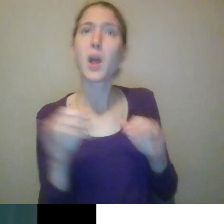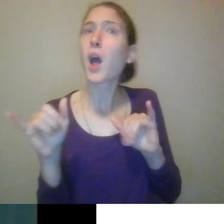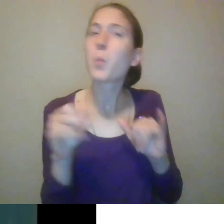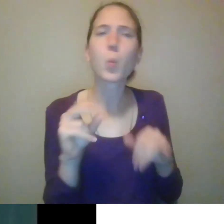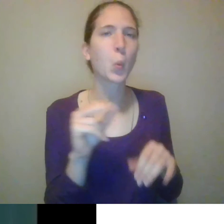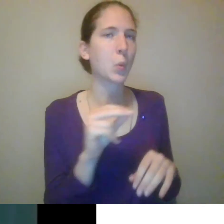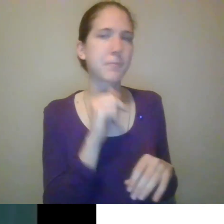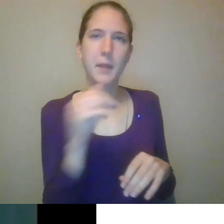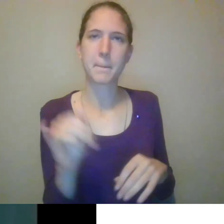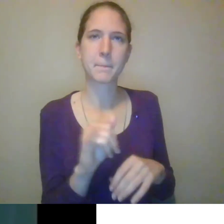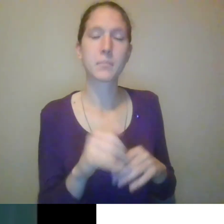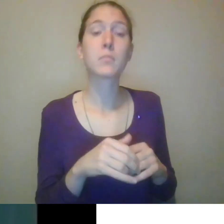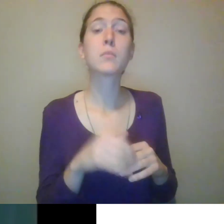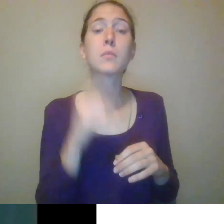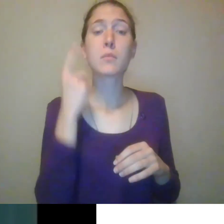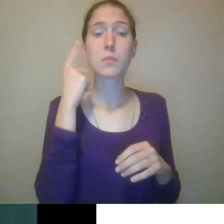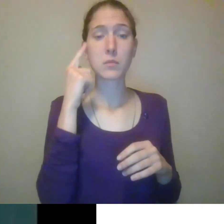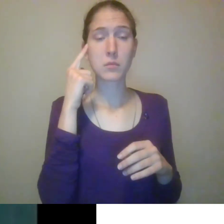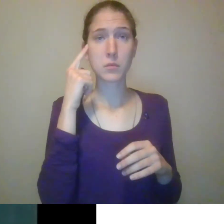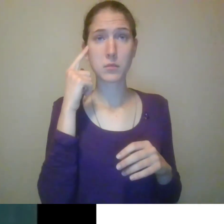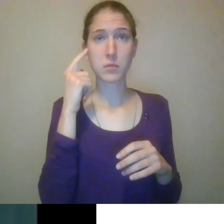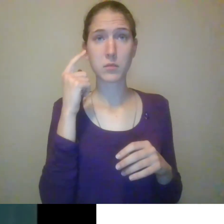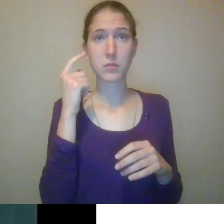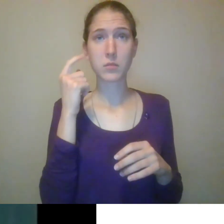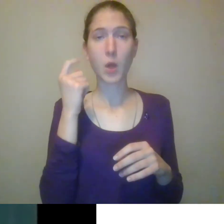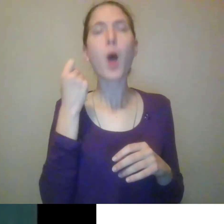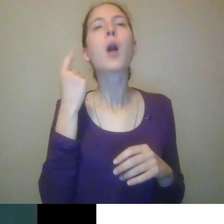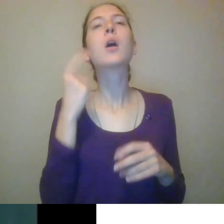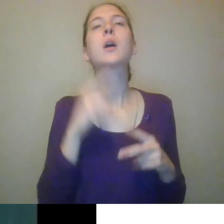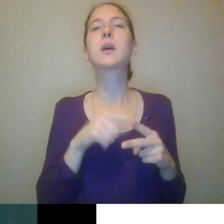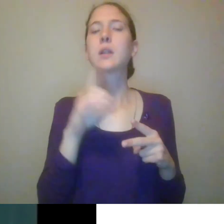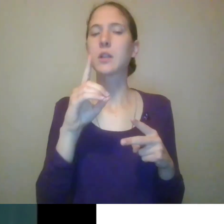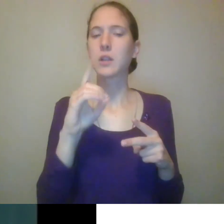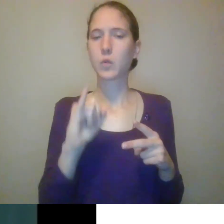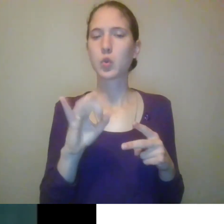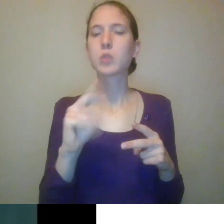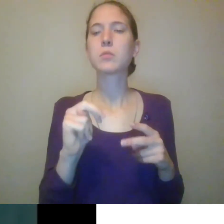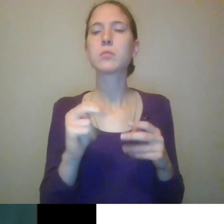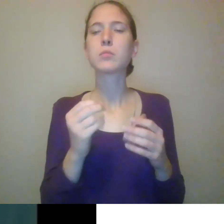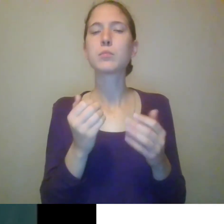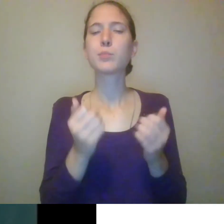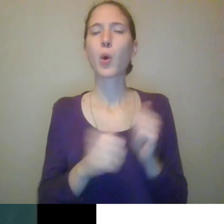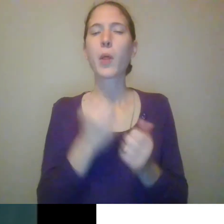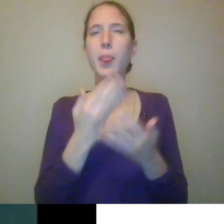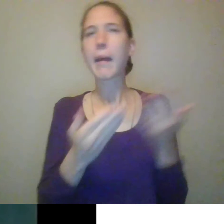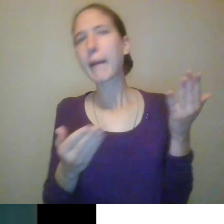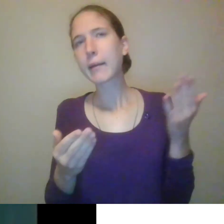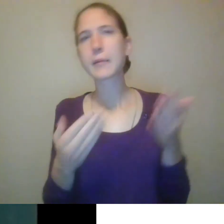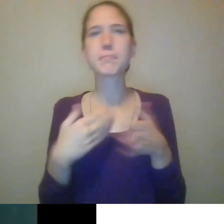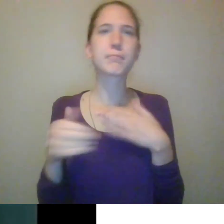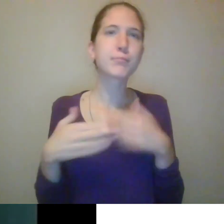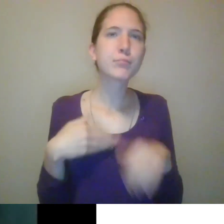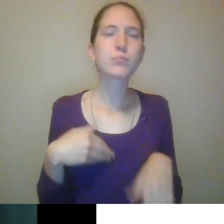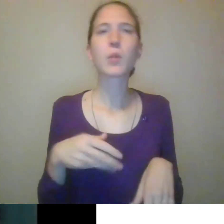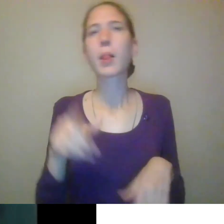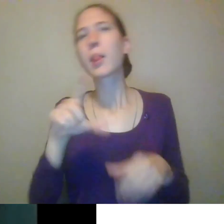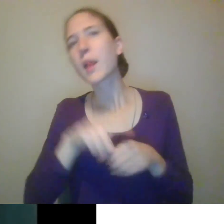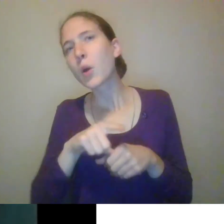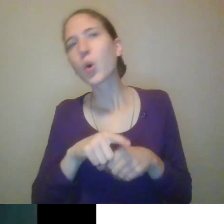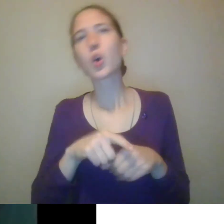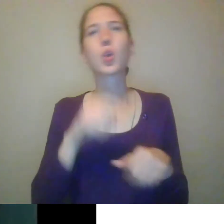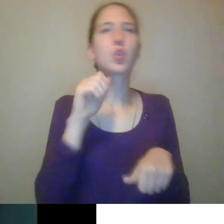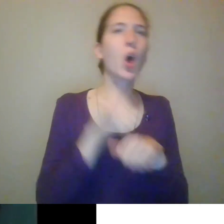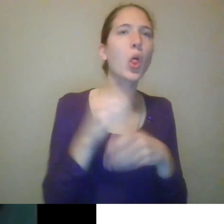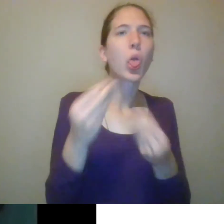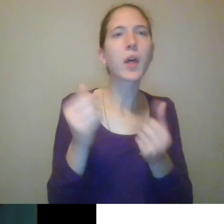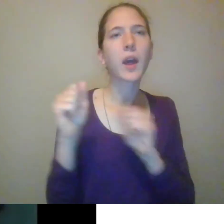not of all things, all right? Diffusion moves everything. All materials diffuse, basically. Almost all materials diffuse. But osmosis is the movement